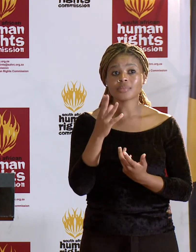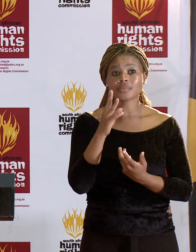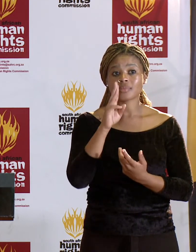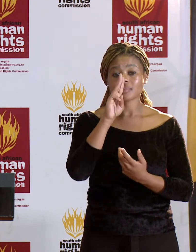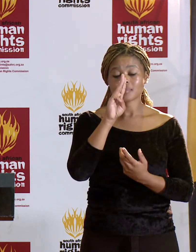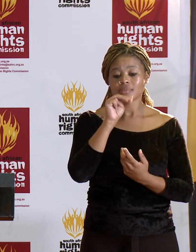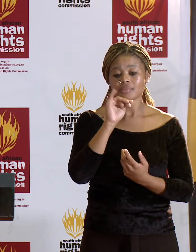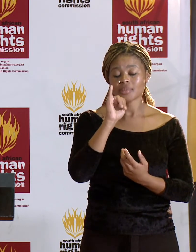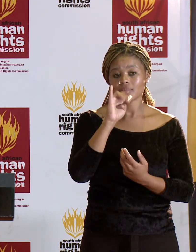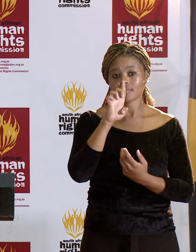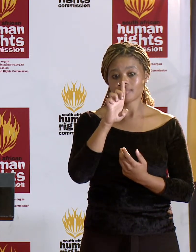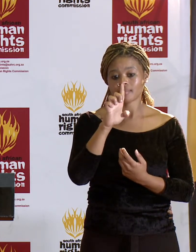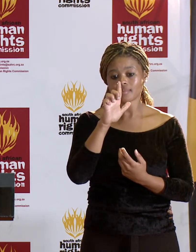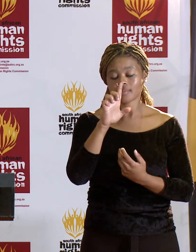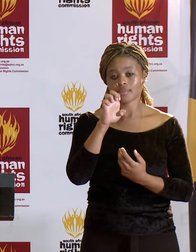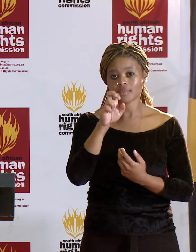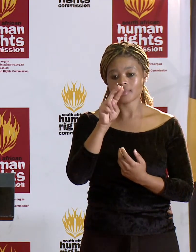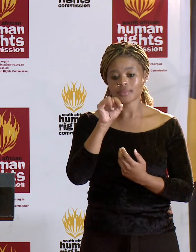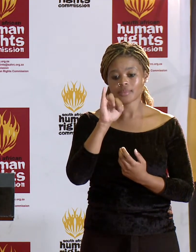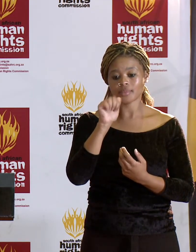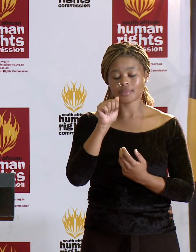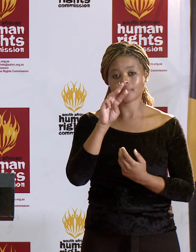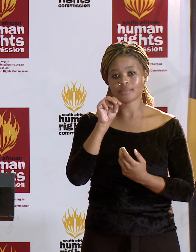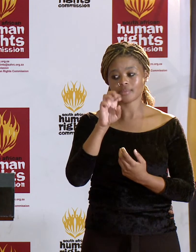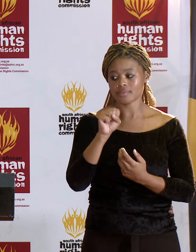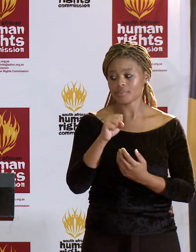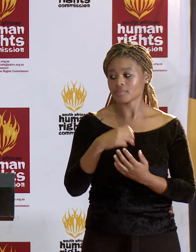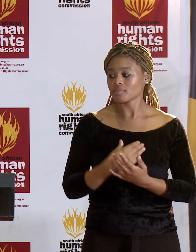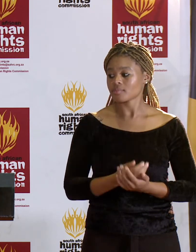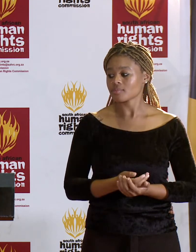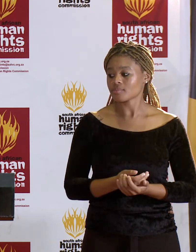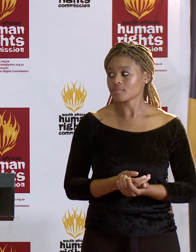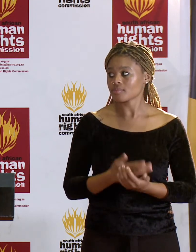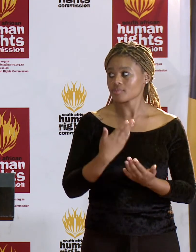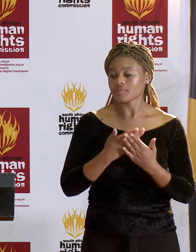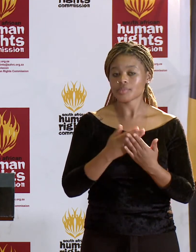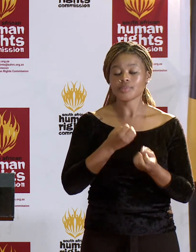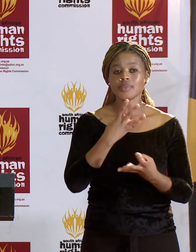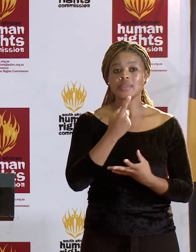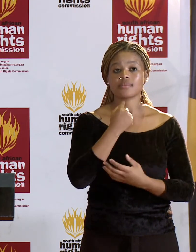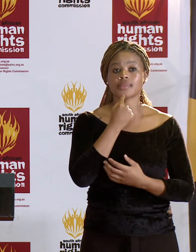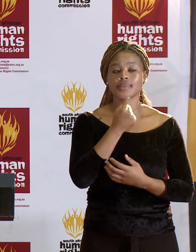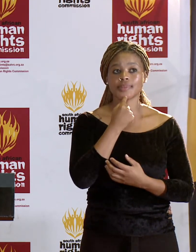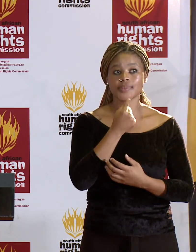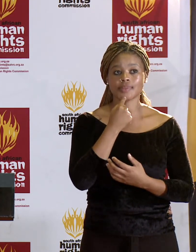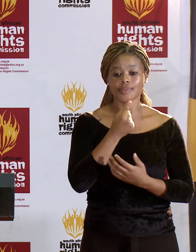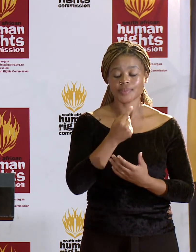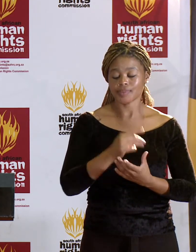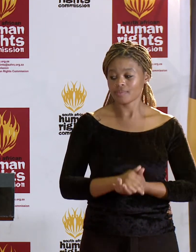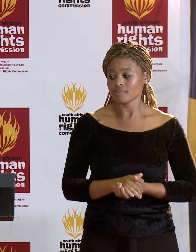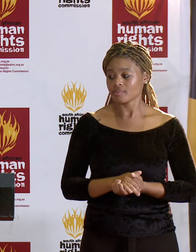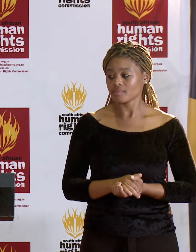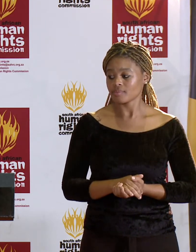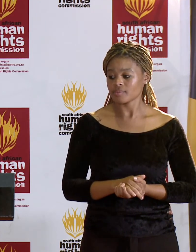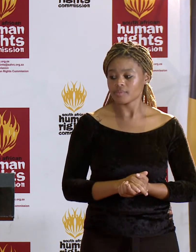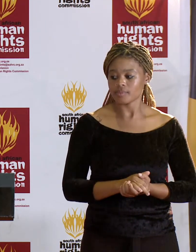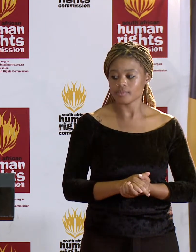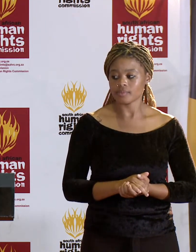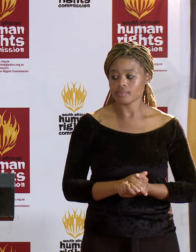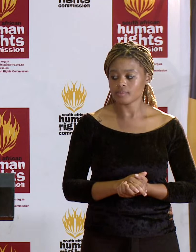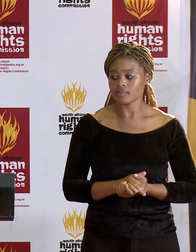millennials? Okay, so I'm going to give you the answer so that we get this settled for once and for